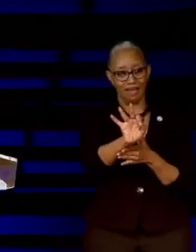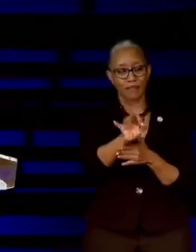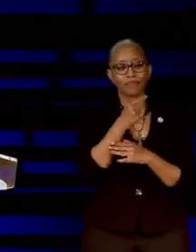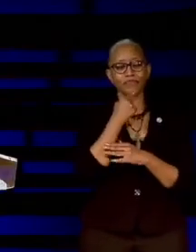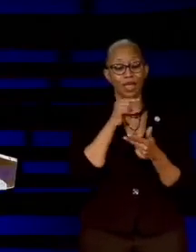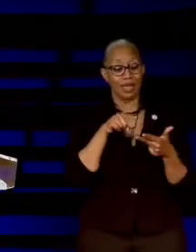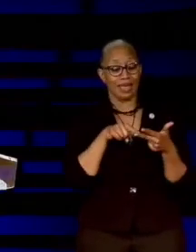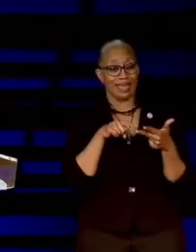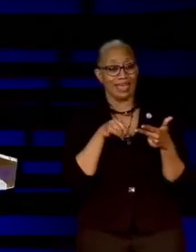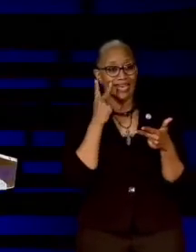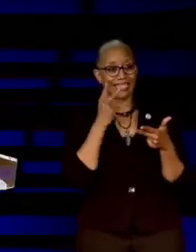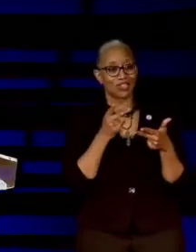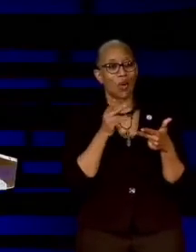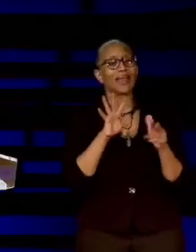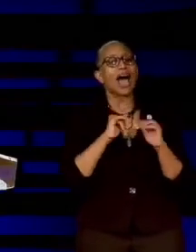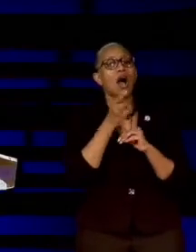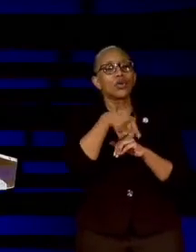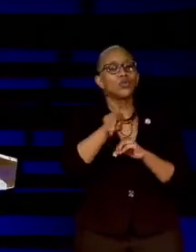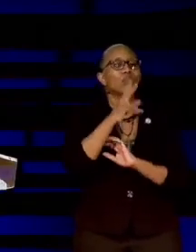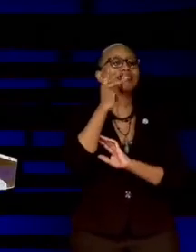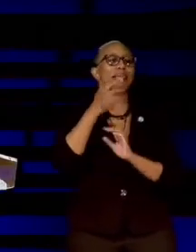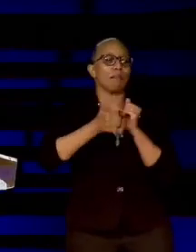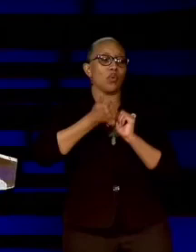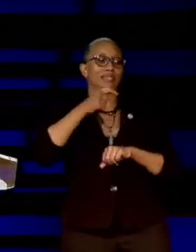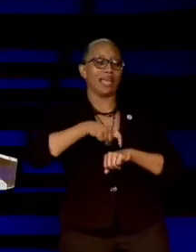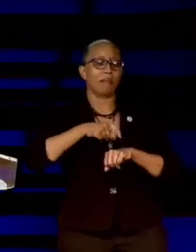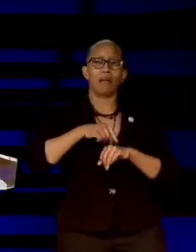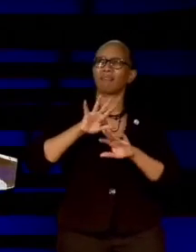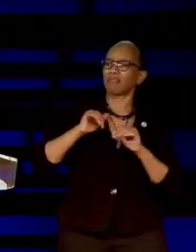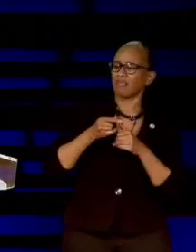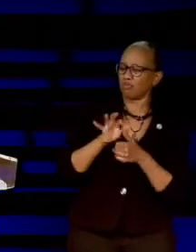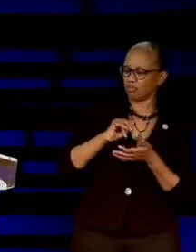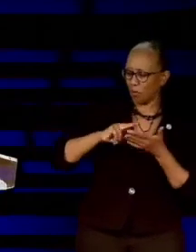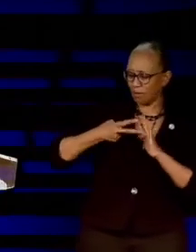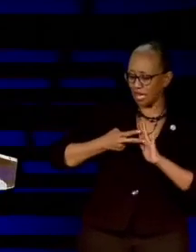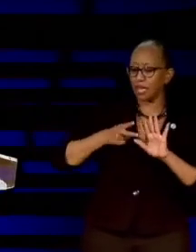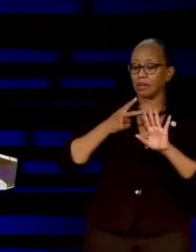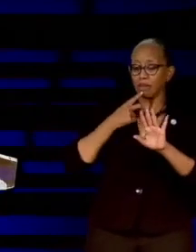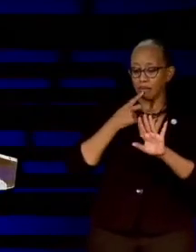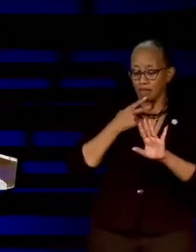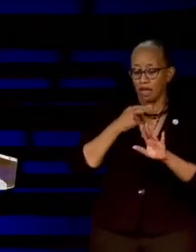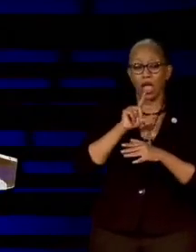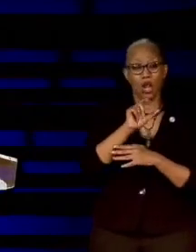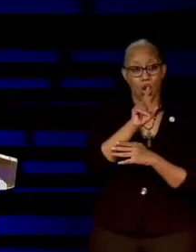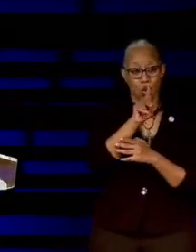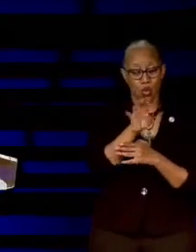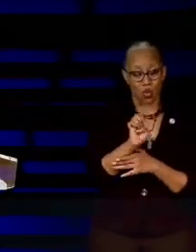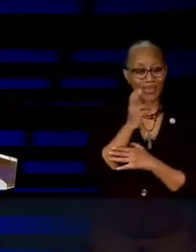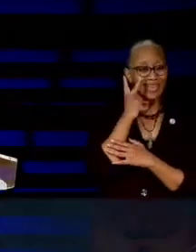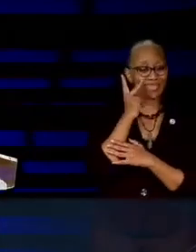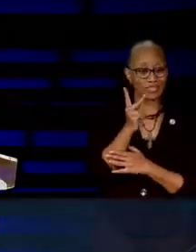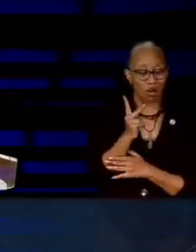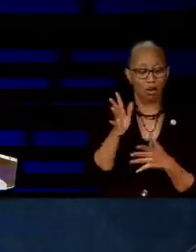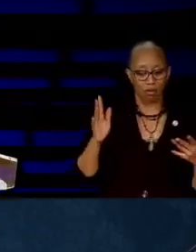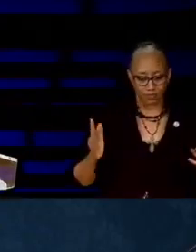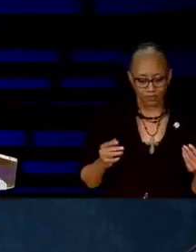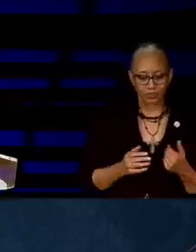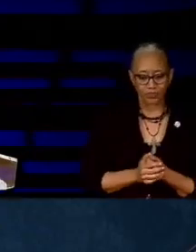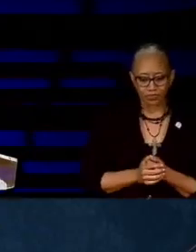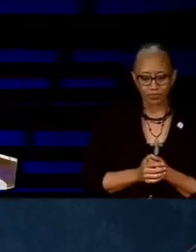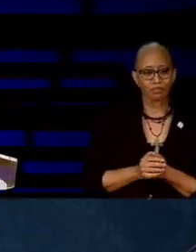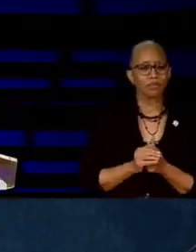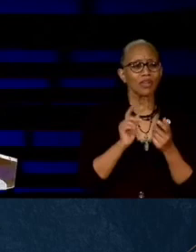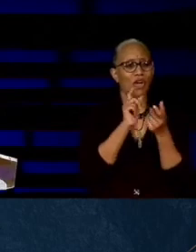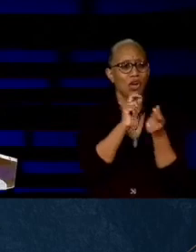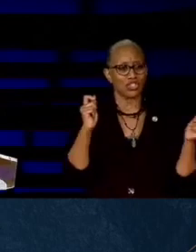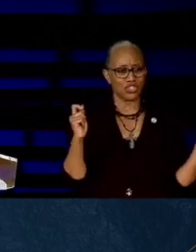29, Luke saw it the way you see it most times, Tyron. I said, how is that? He said, Luke saw a shifted